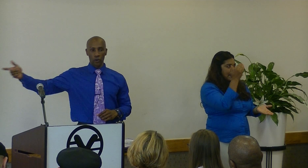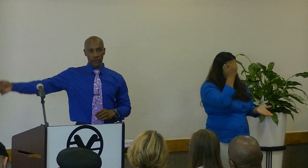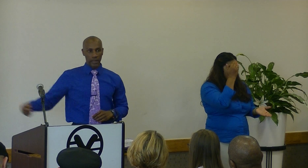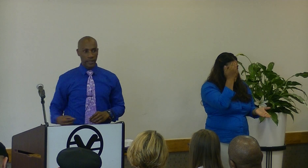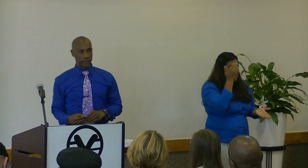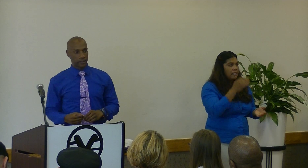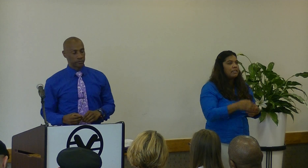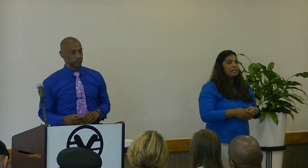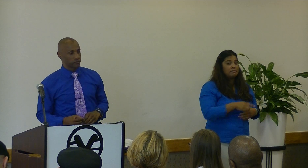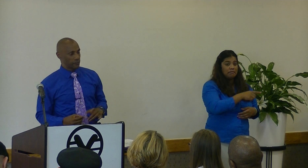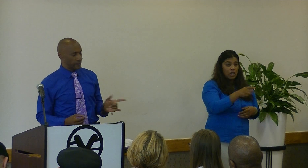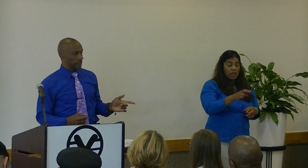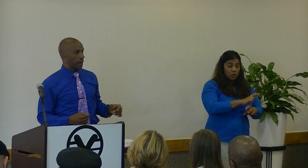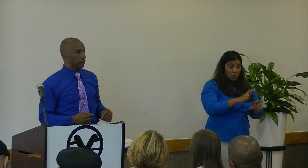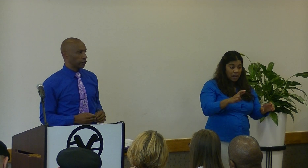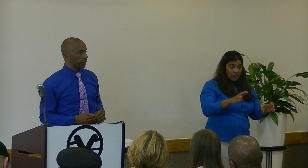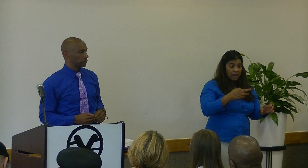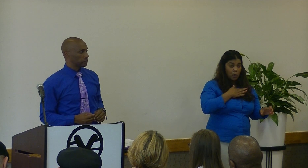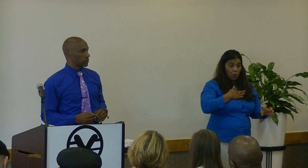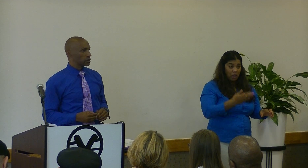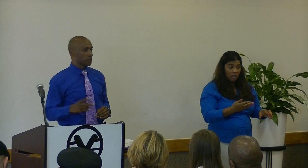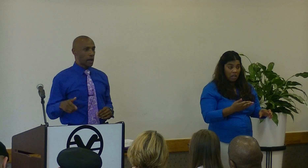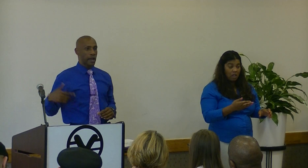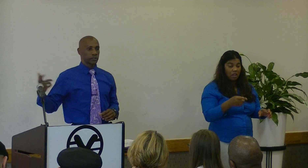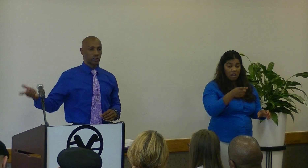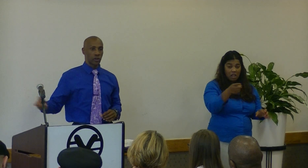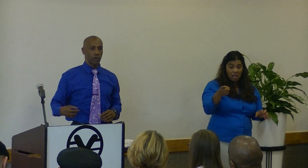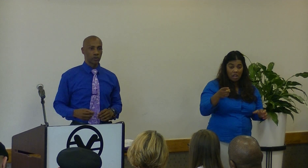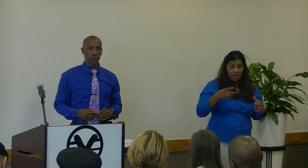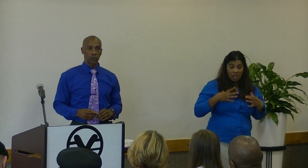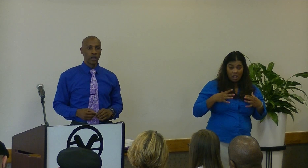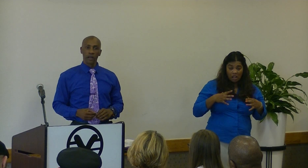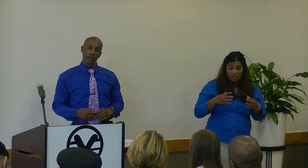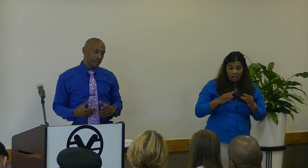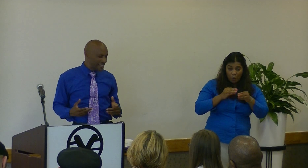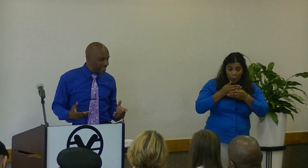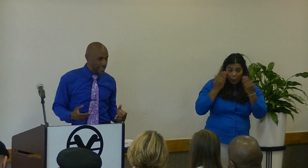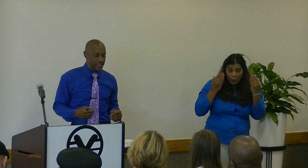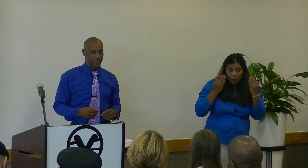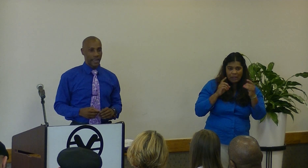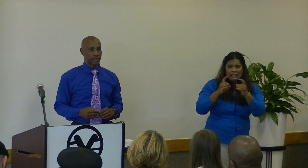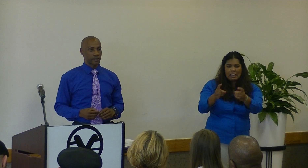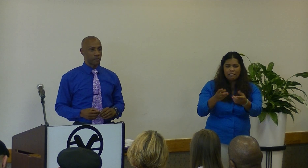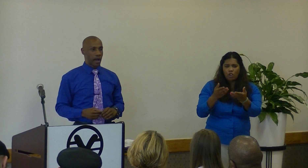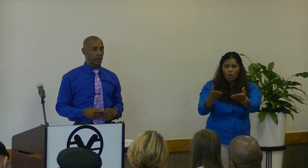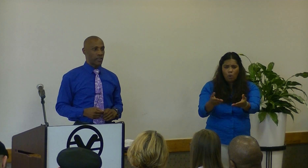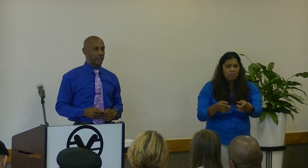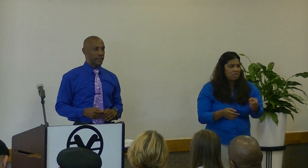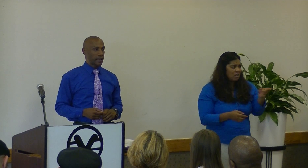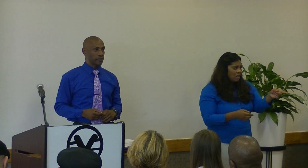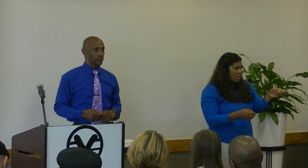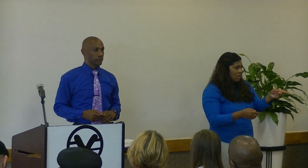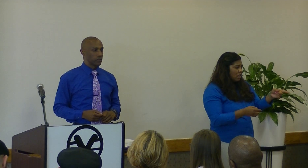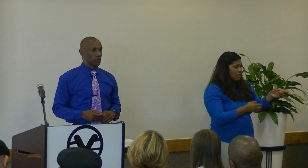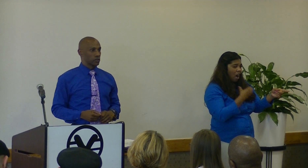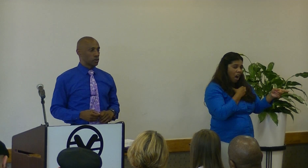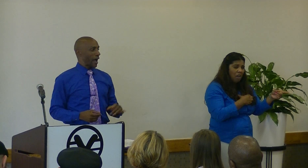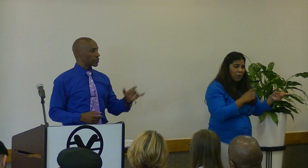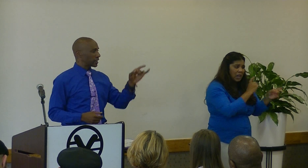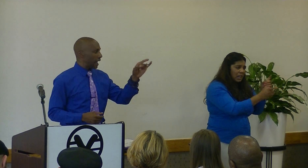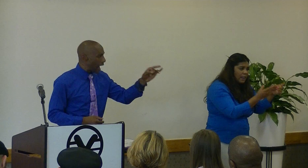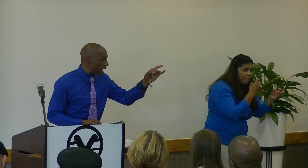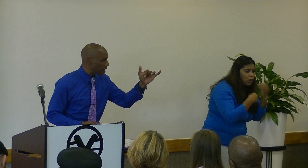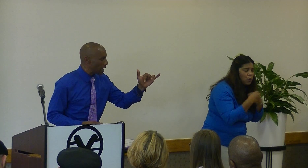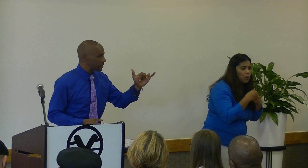to clothe the naked, feed the hungry, smile to those who need that smile that day?